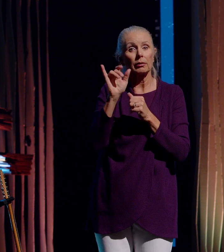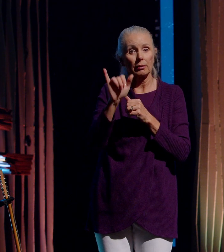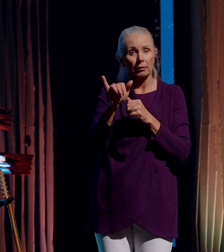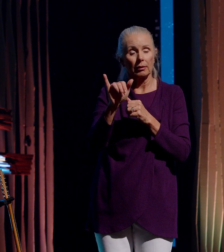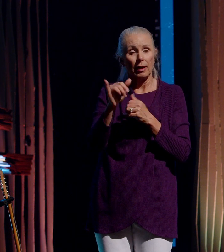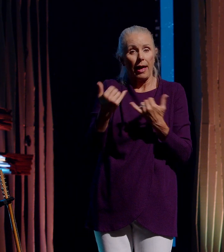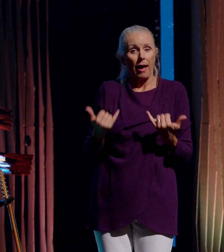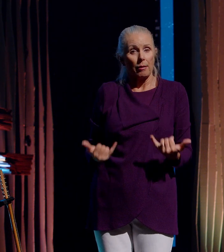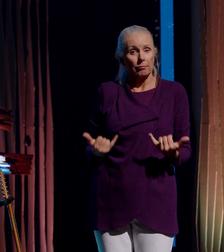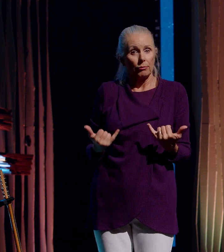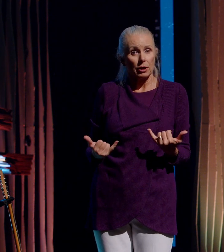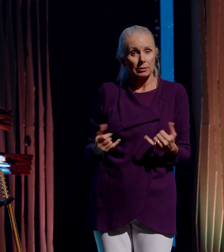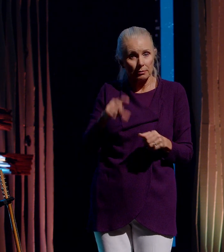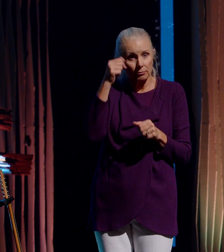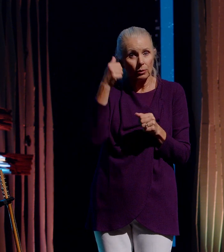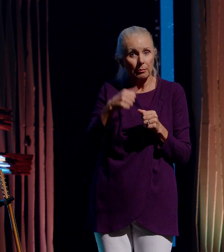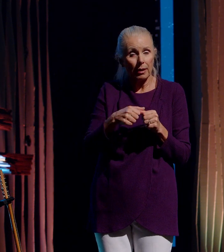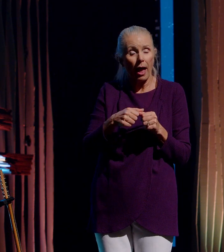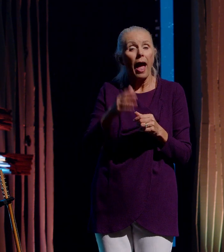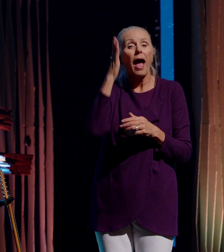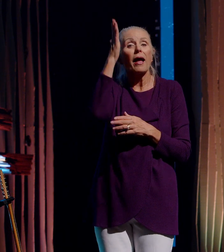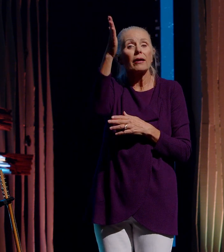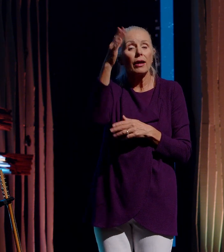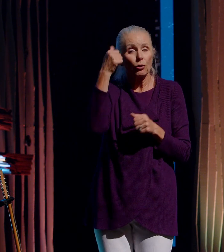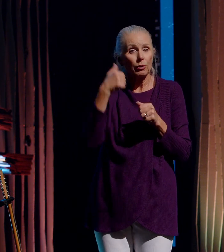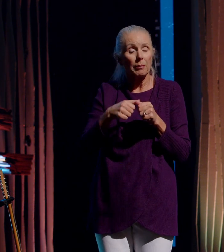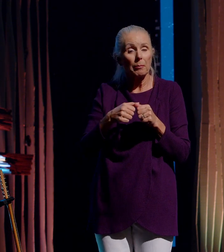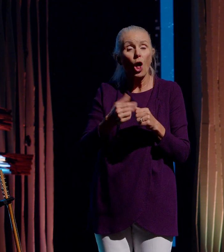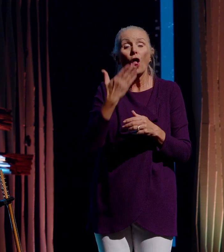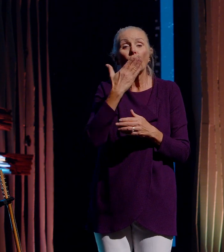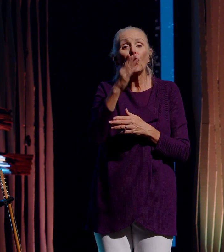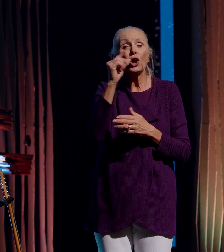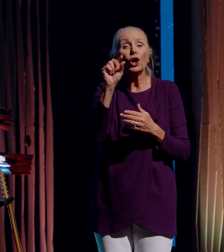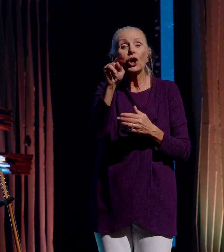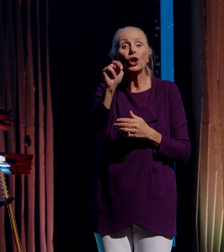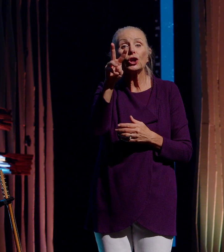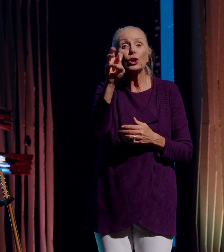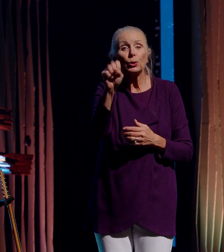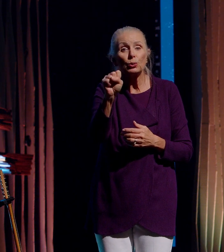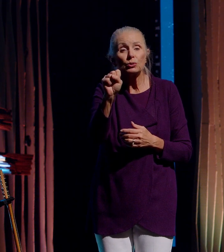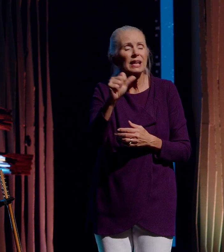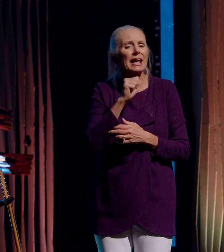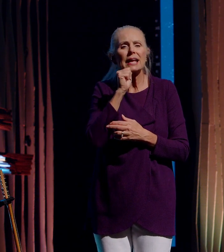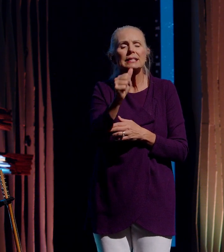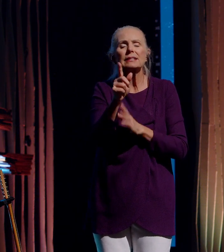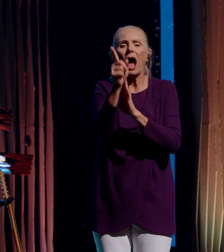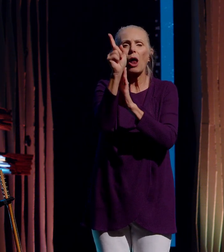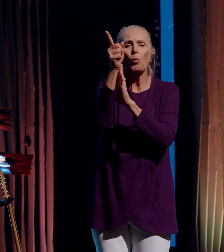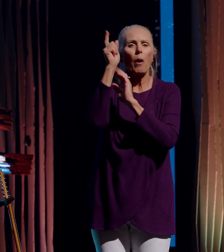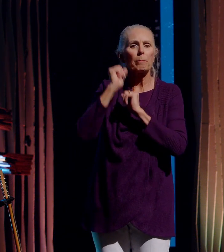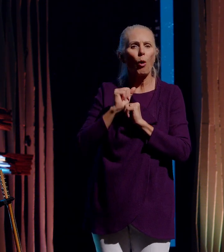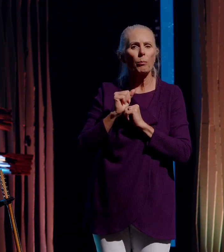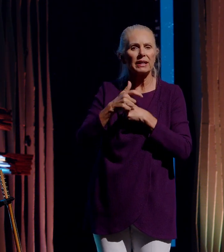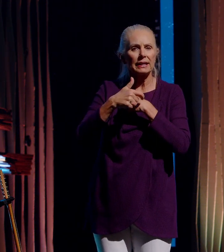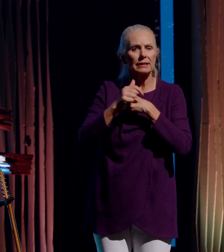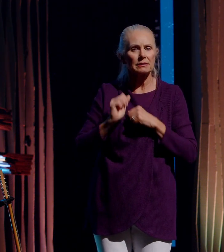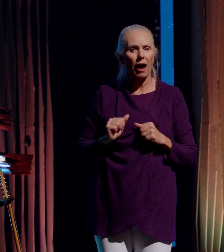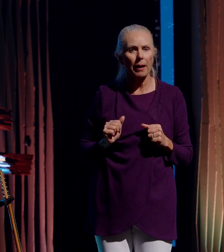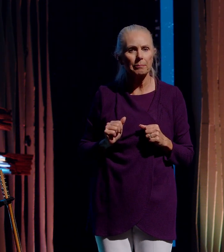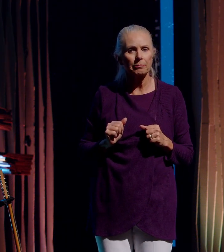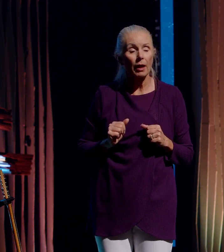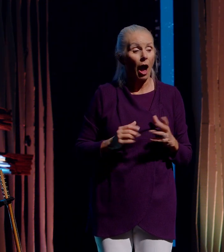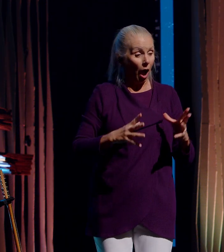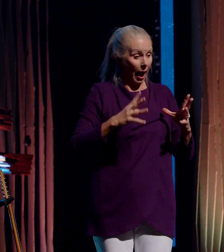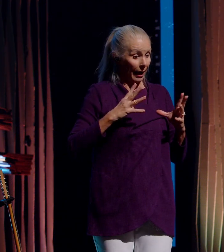Jesus. Because the good news of the gospel is not just this one moment that we had when we first accepted him, and then